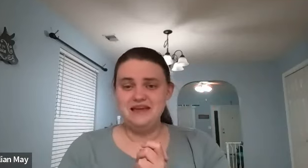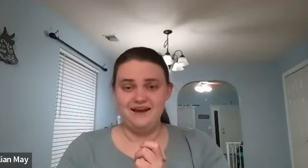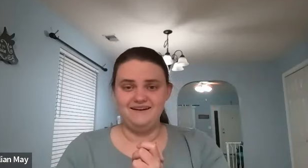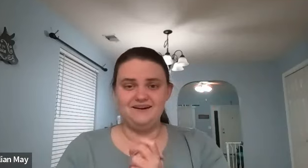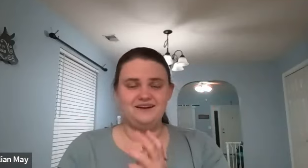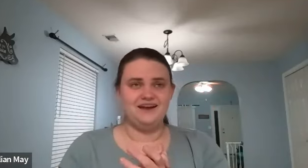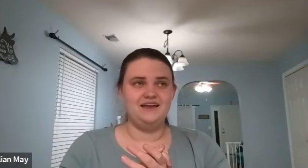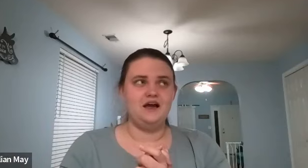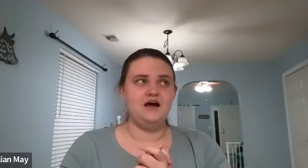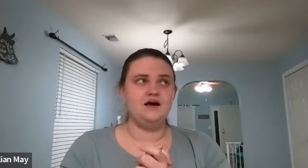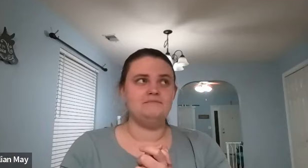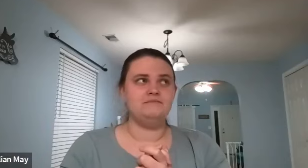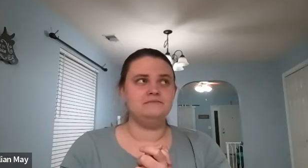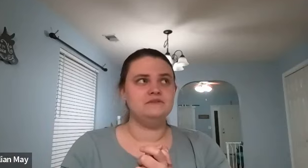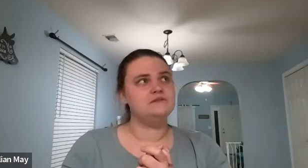yeah, okay.